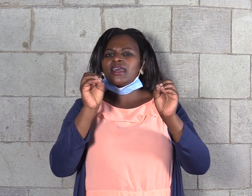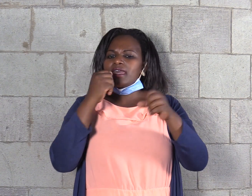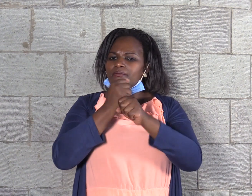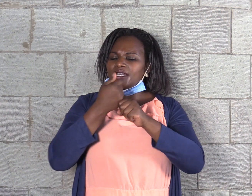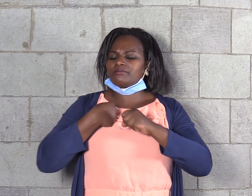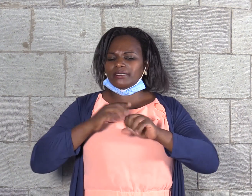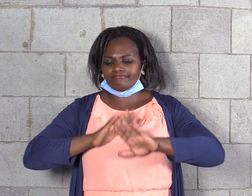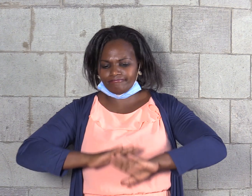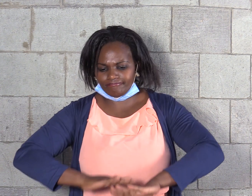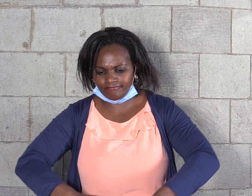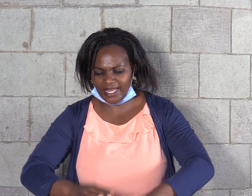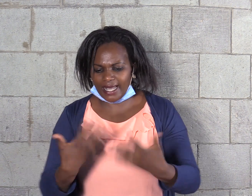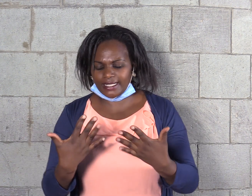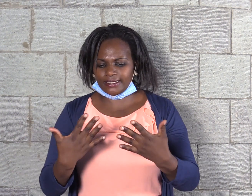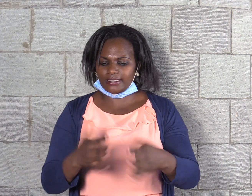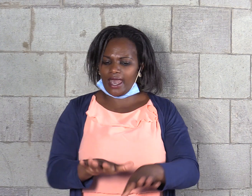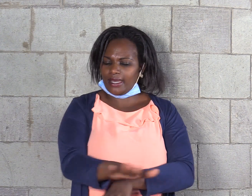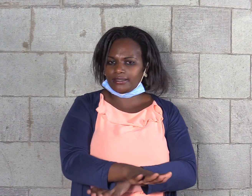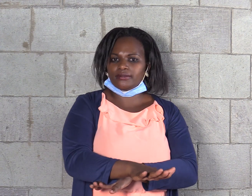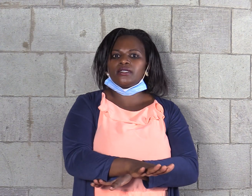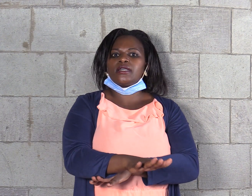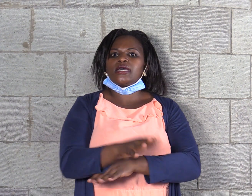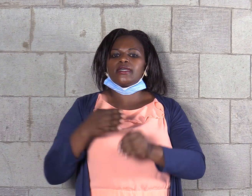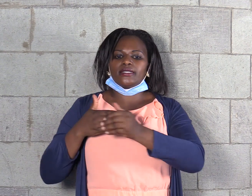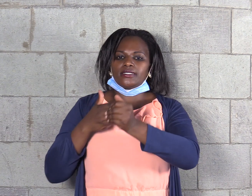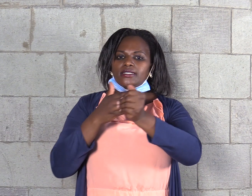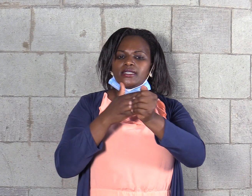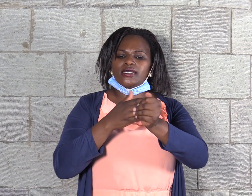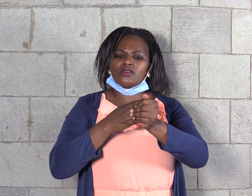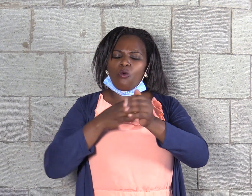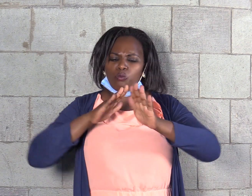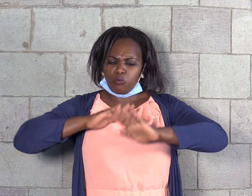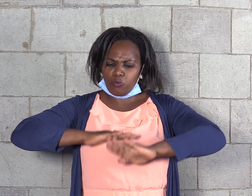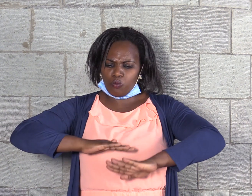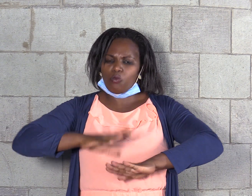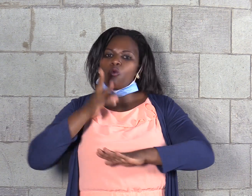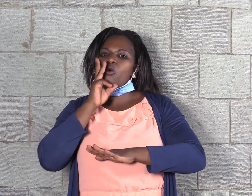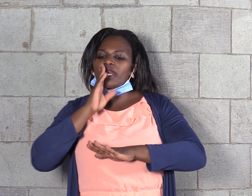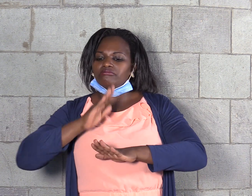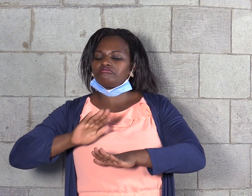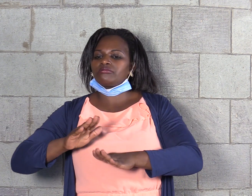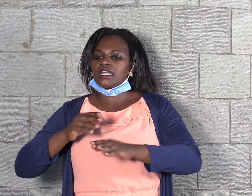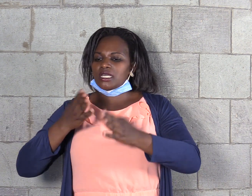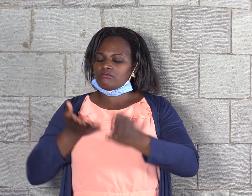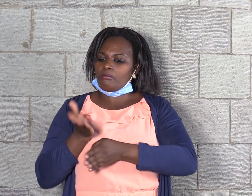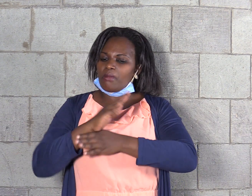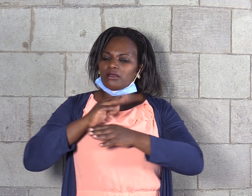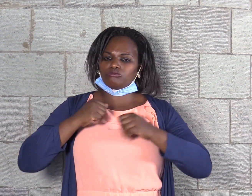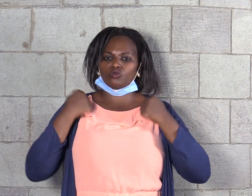in green pastures. He leads me beside quiet waters. He restores my soul. He guides